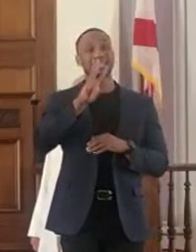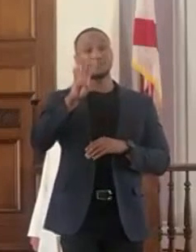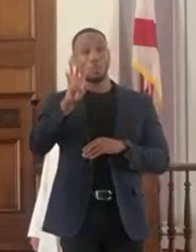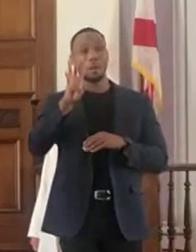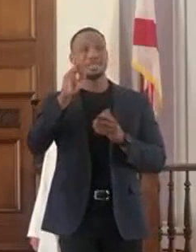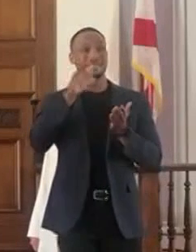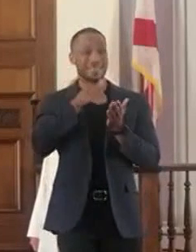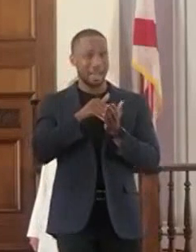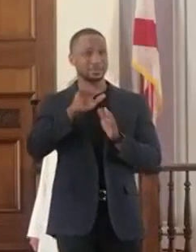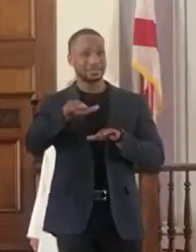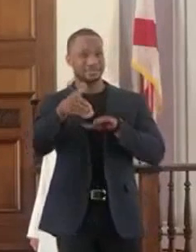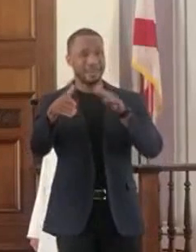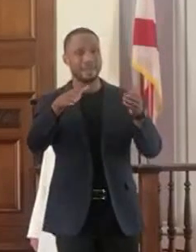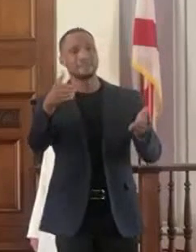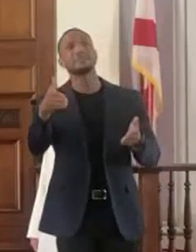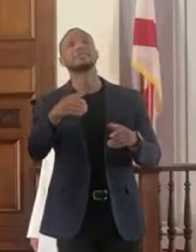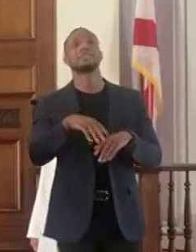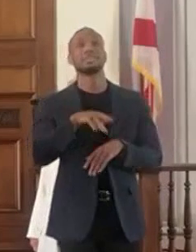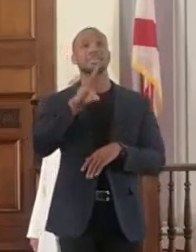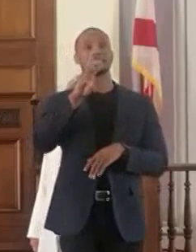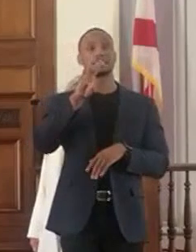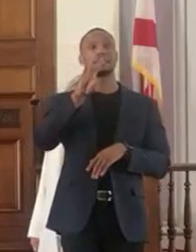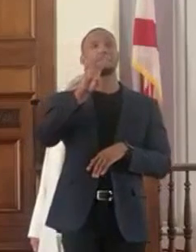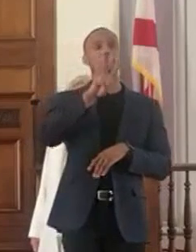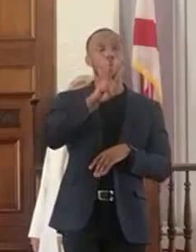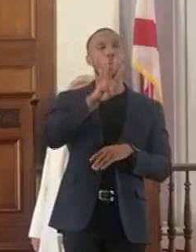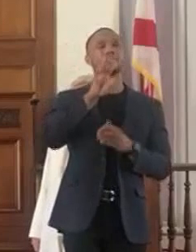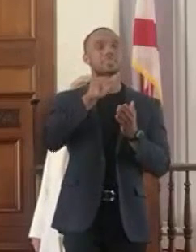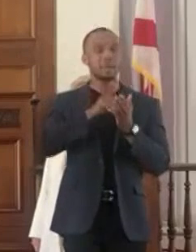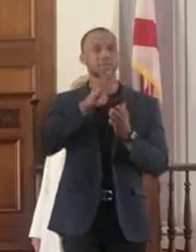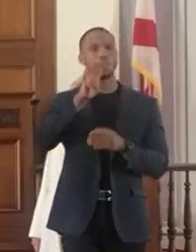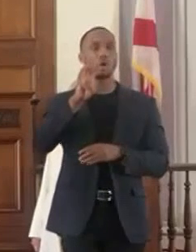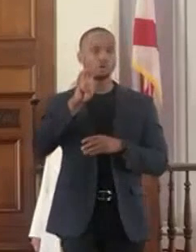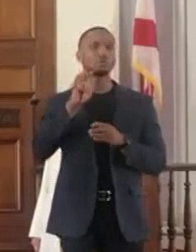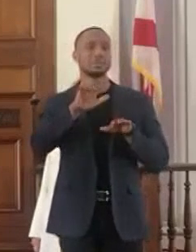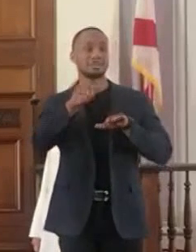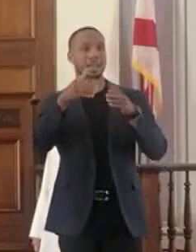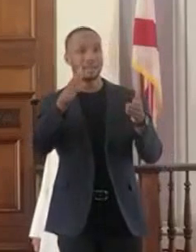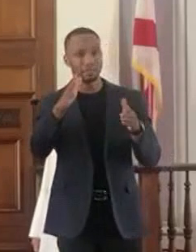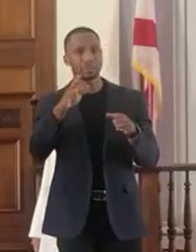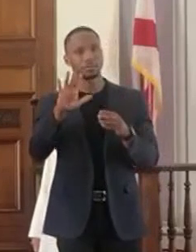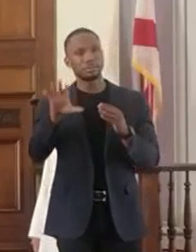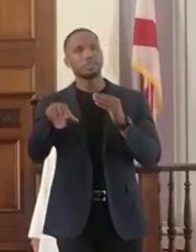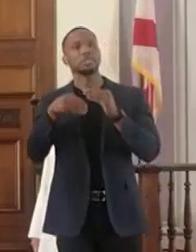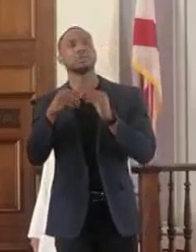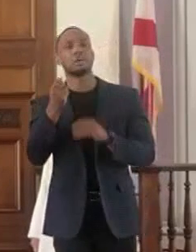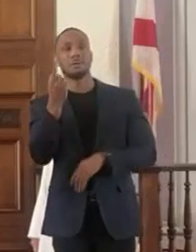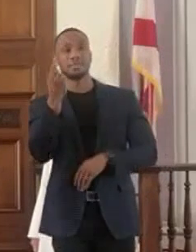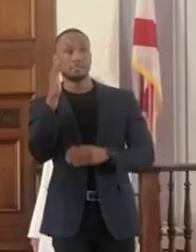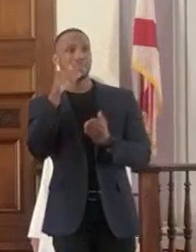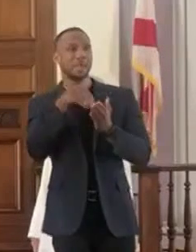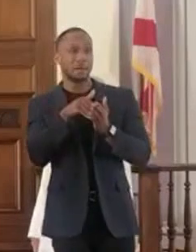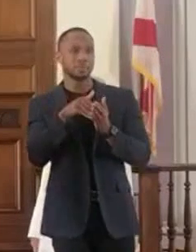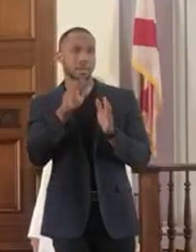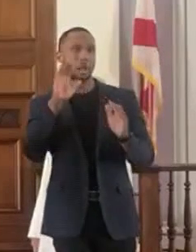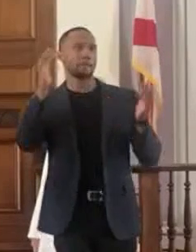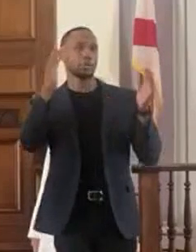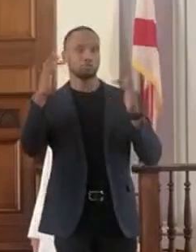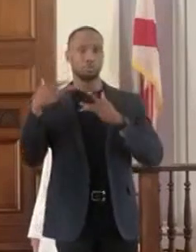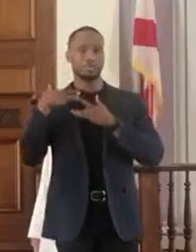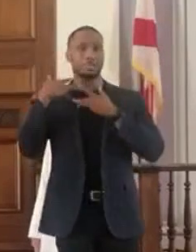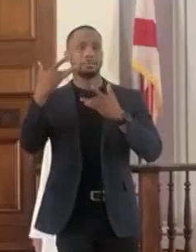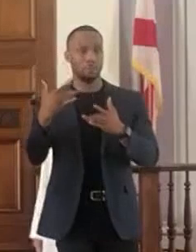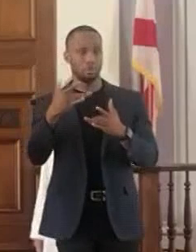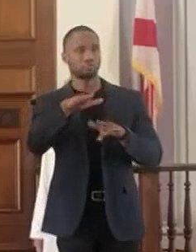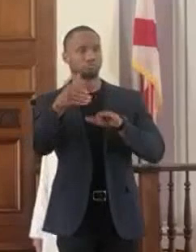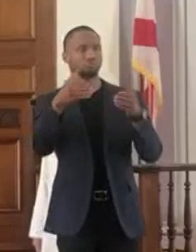deaths, about 64,400 deaths, so at least 11,000 excess deaths above what we would ordinarily expect in the past